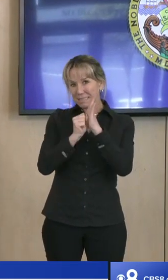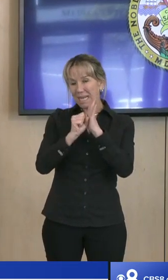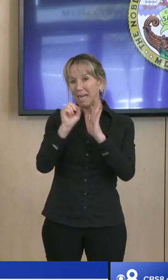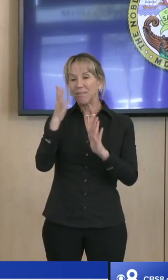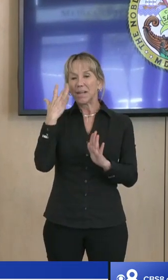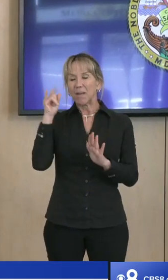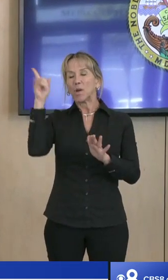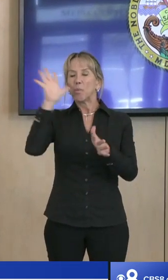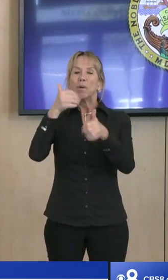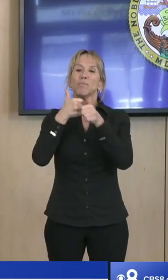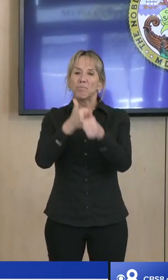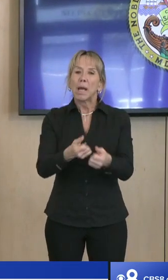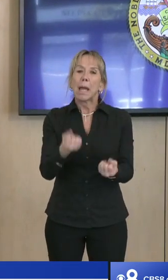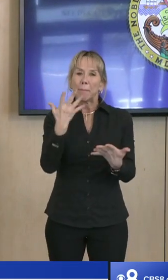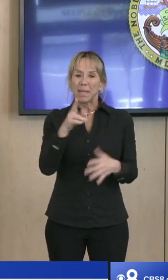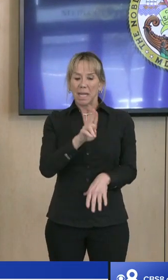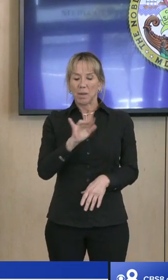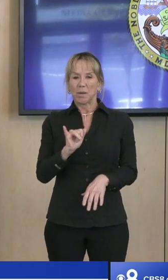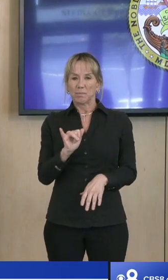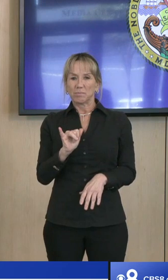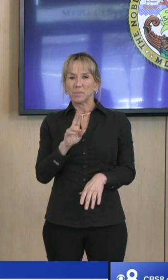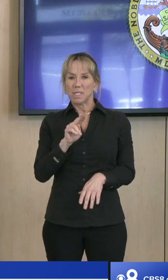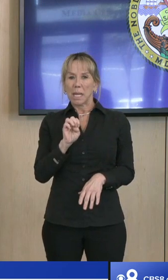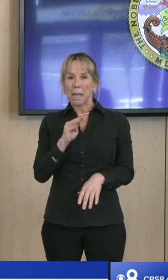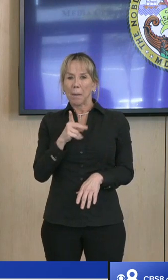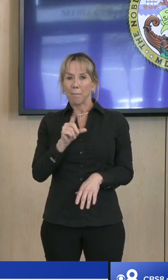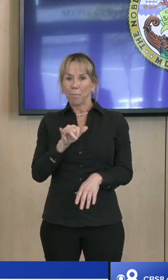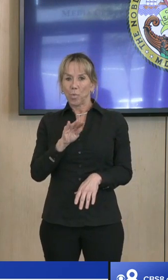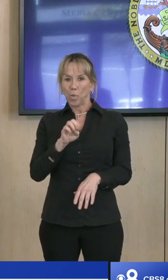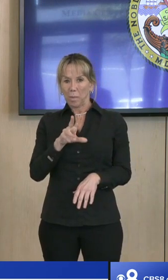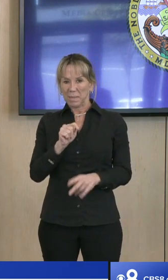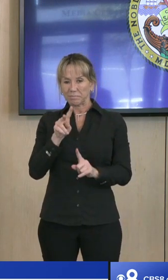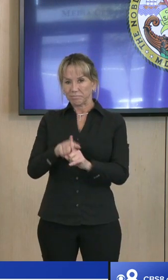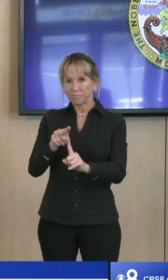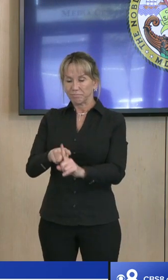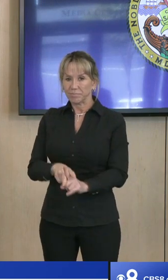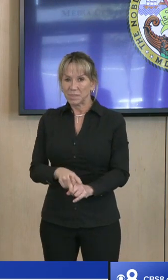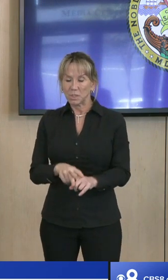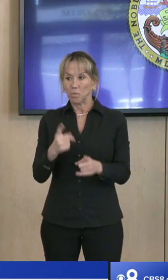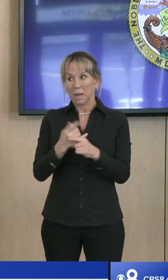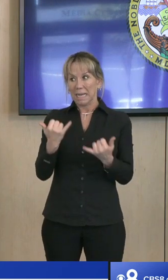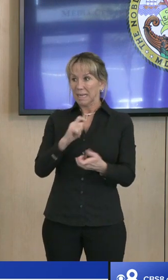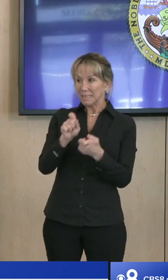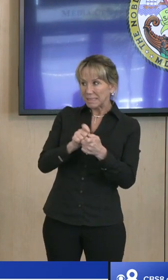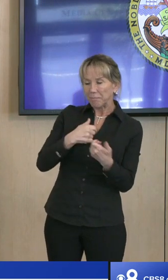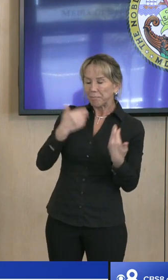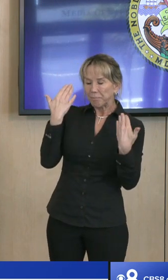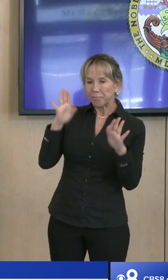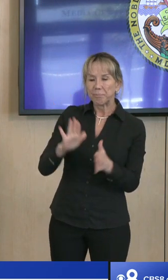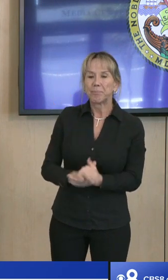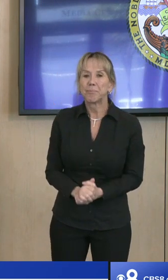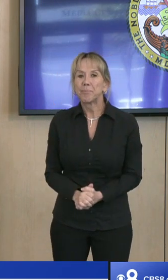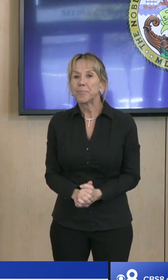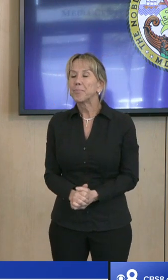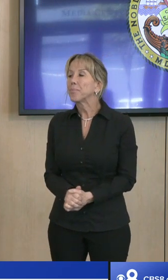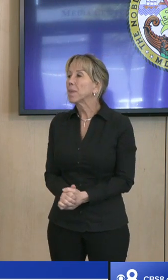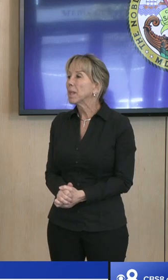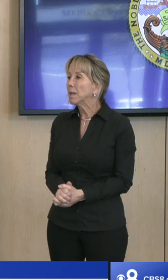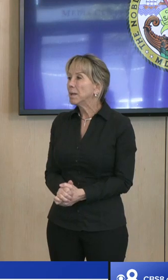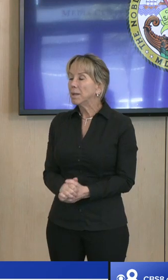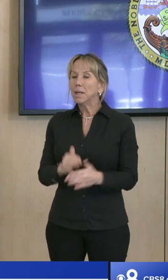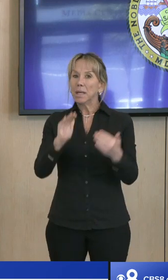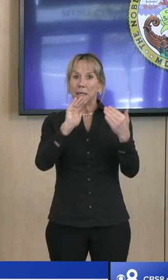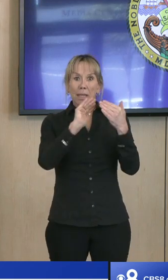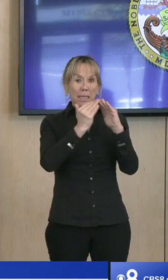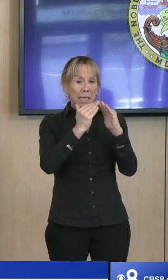number of unemployment claims. We can check with them and see if they break it out by county, but off the top of my head, I don't know the state's number. And the City of